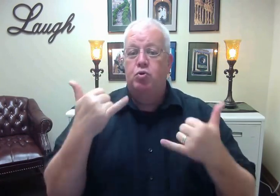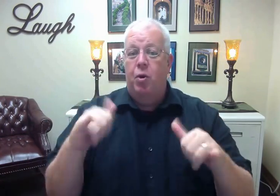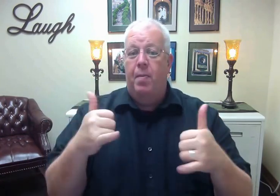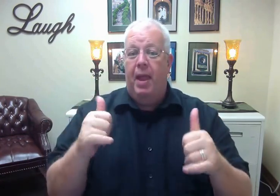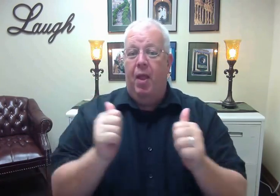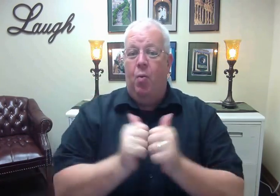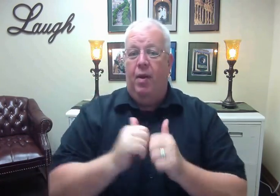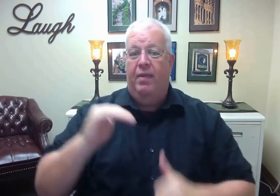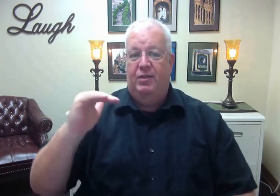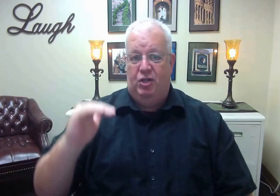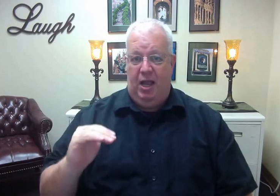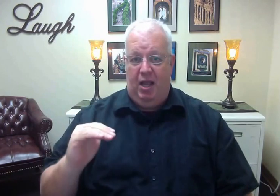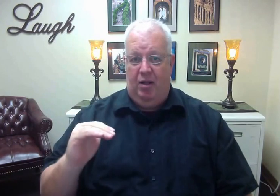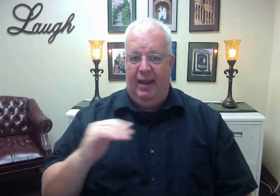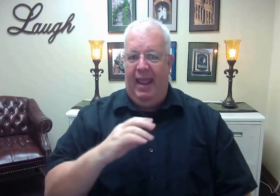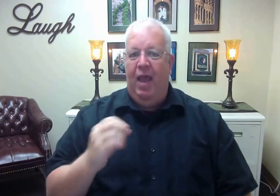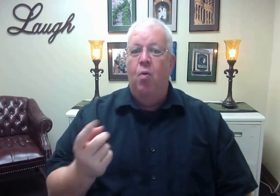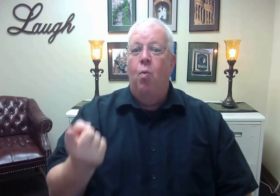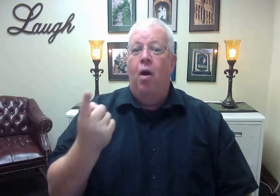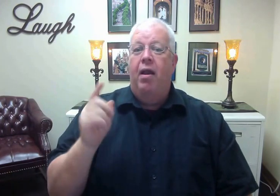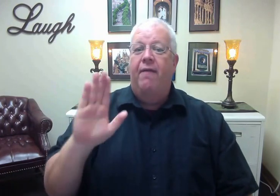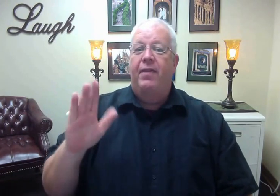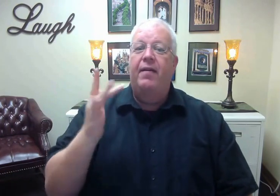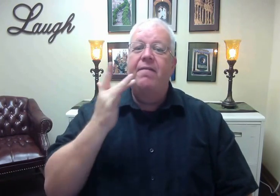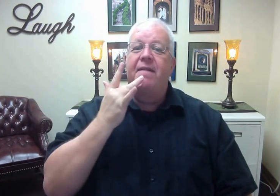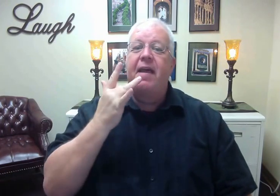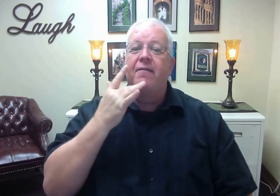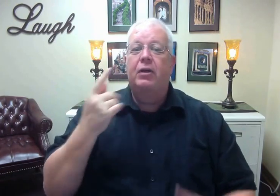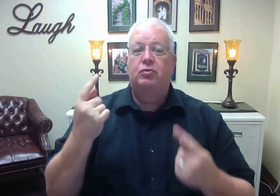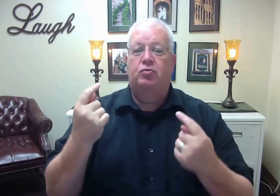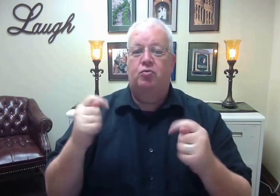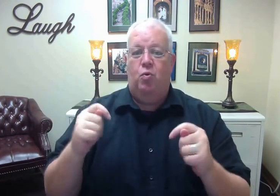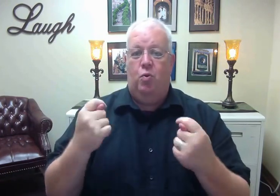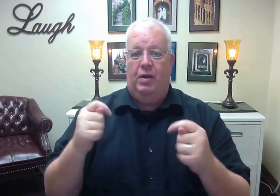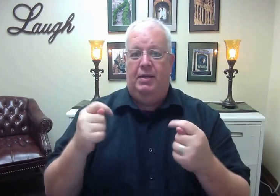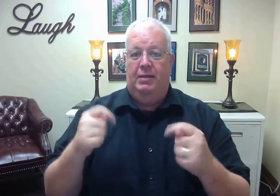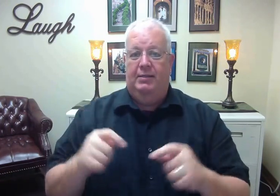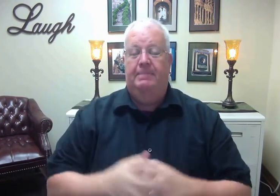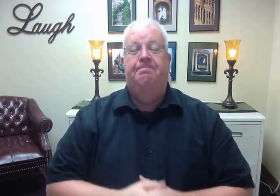Suppose you're playing with a child and one of their favorite toys.